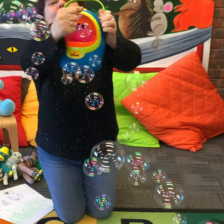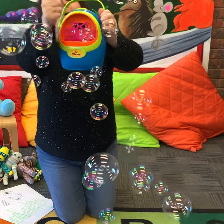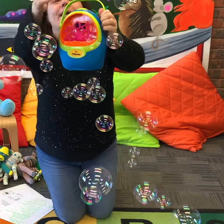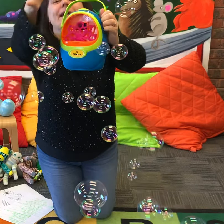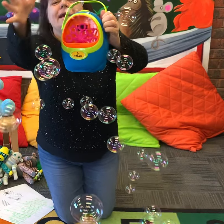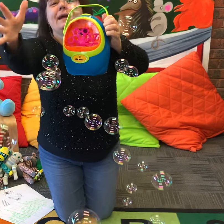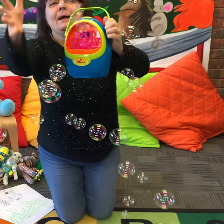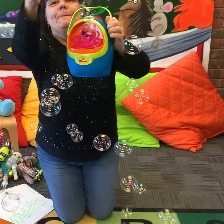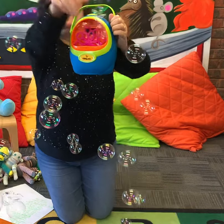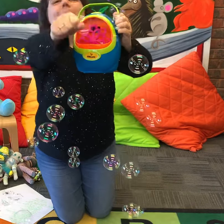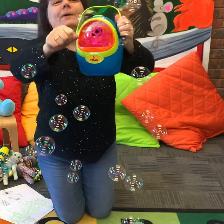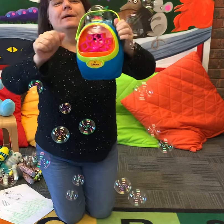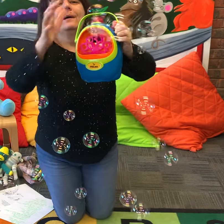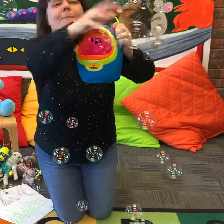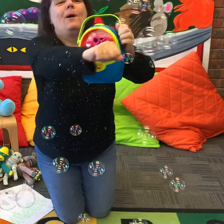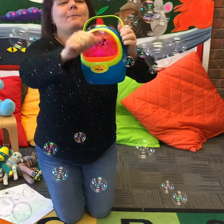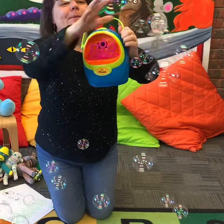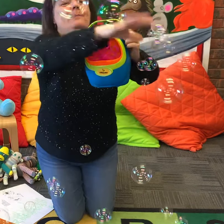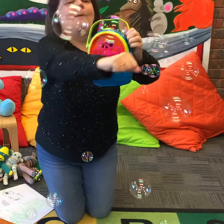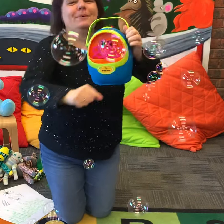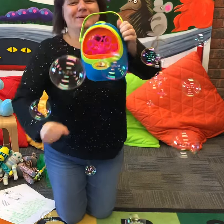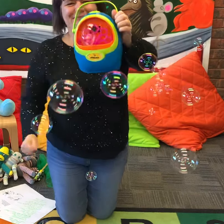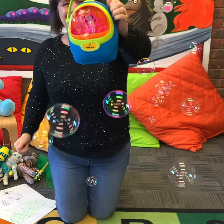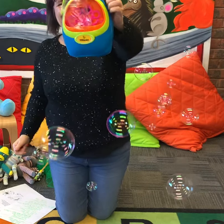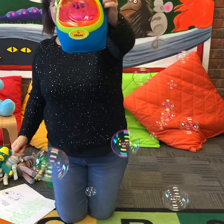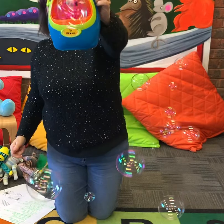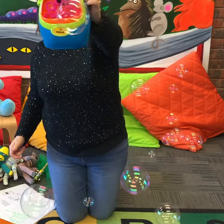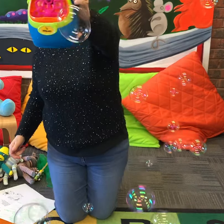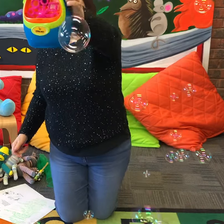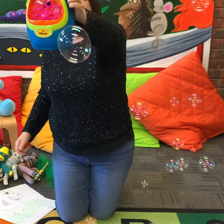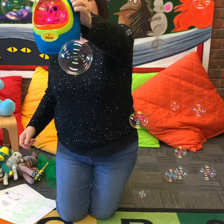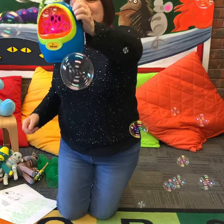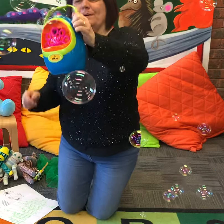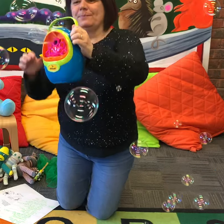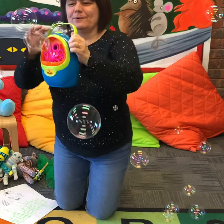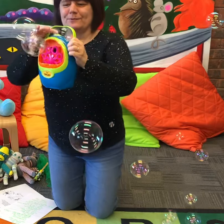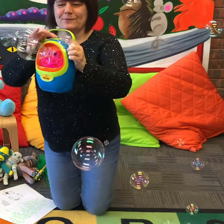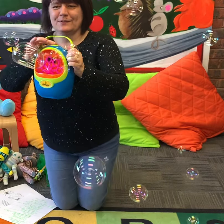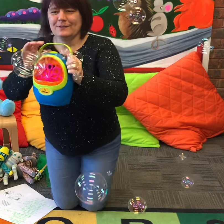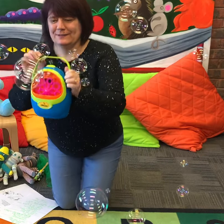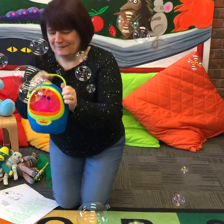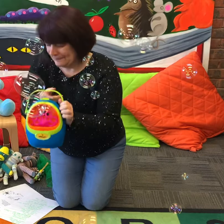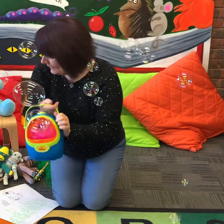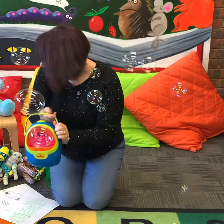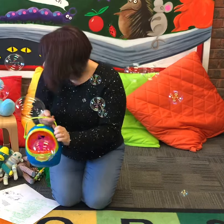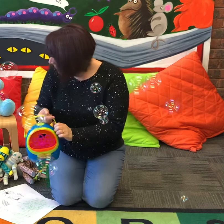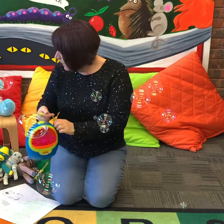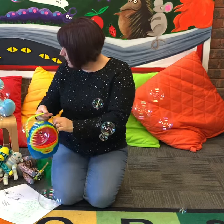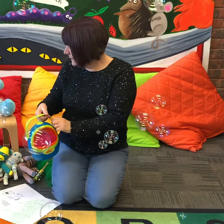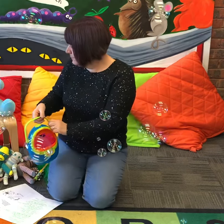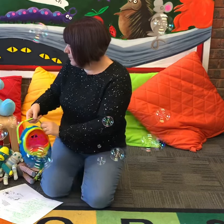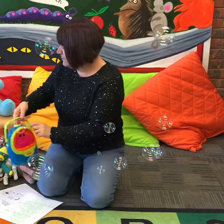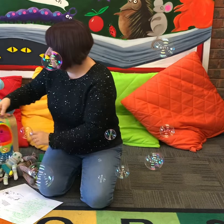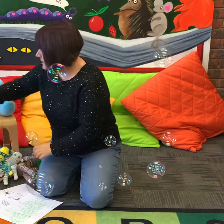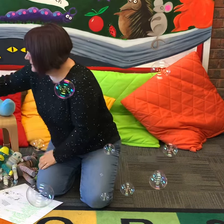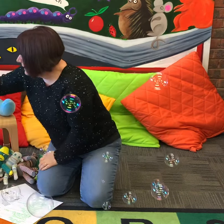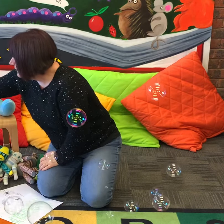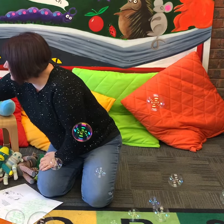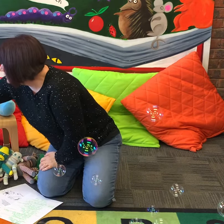popping. Pop, pop, pop. Look at those lovely bubbles. I'll pop my little bubble machine down there so I don't